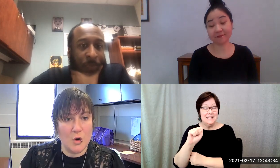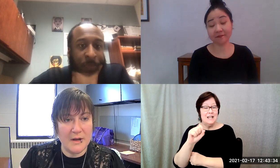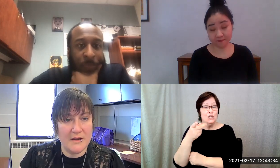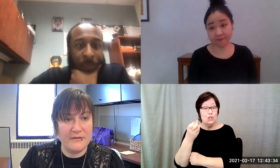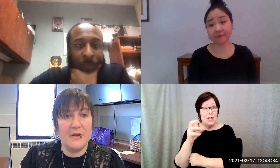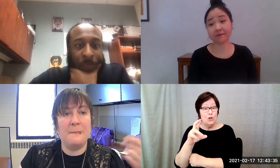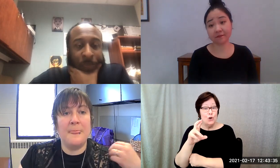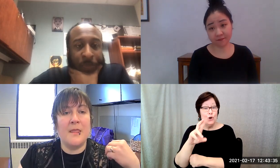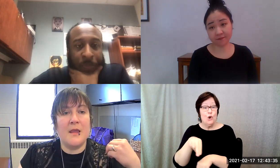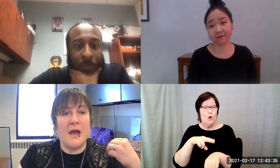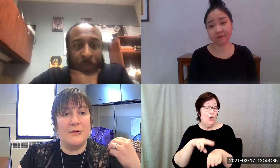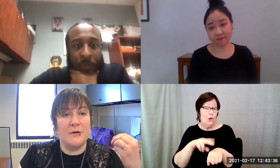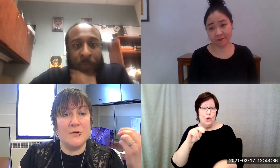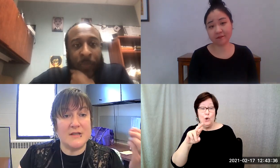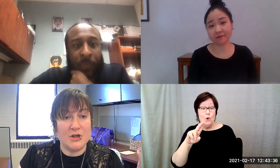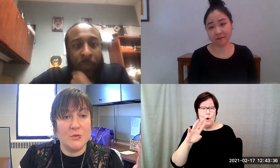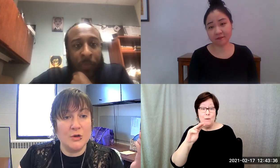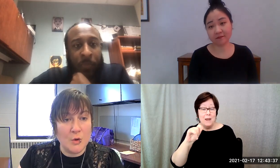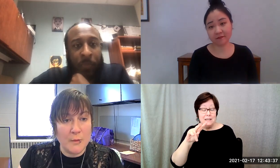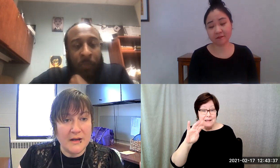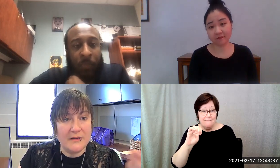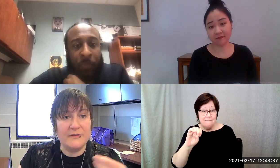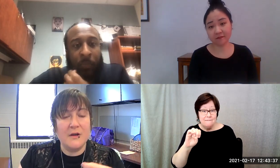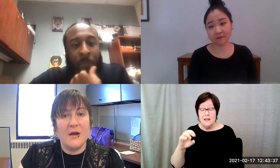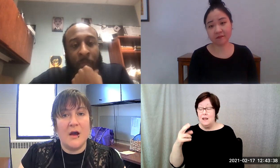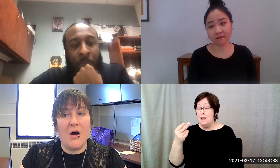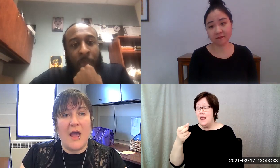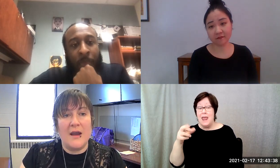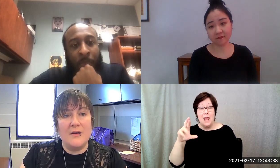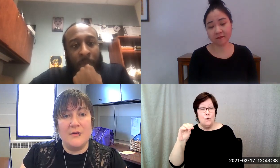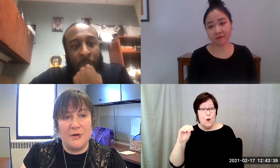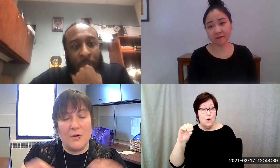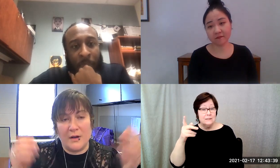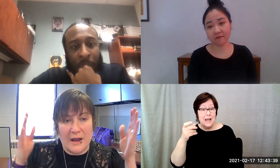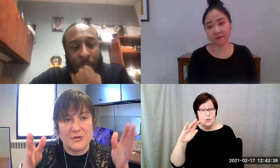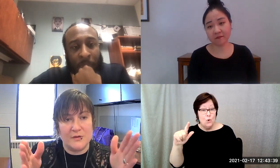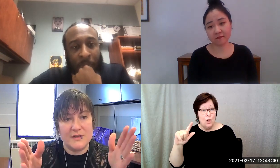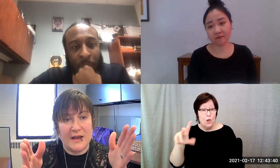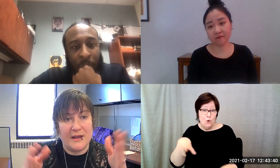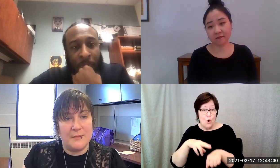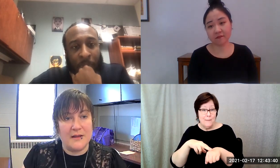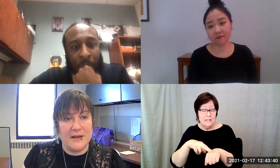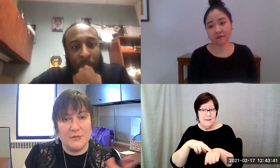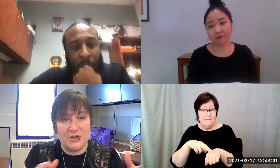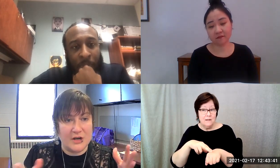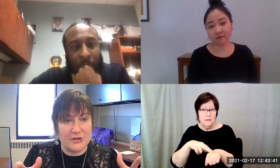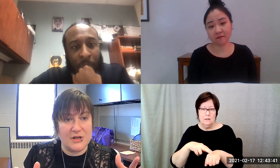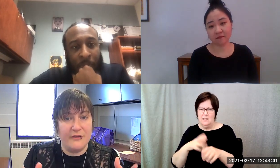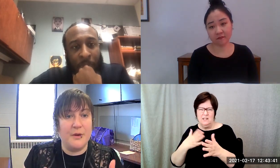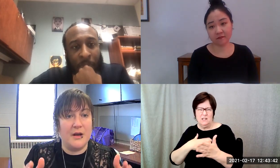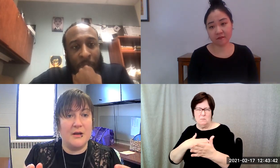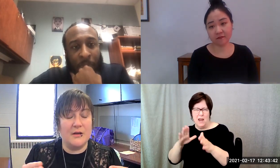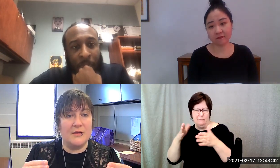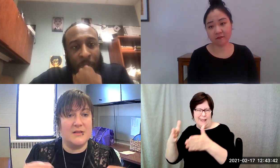normative, heterosexual normative, and I'm sort of staying in my lane with the gender